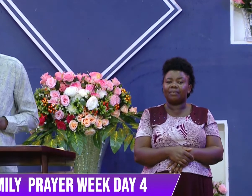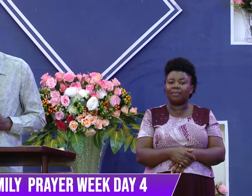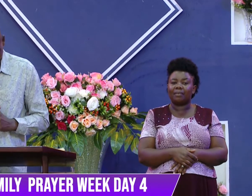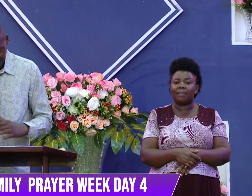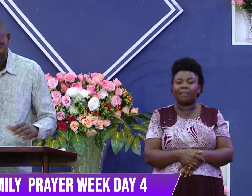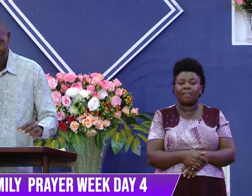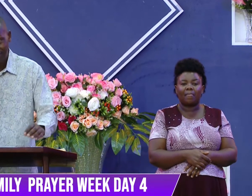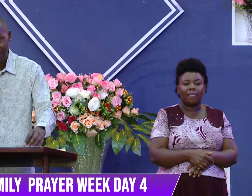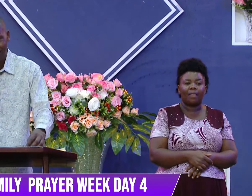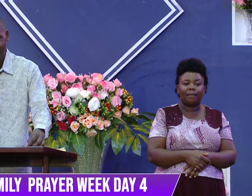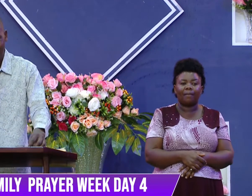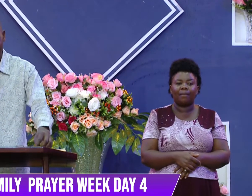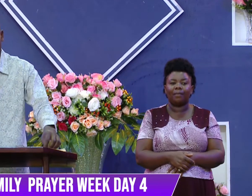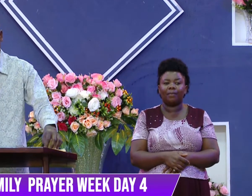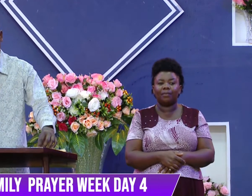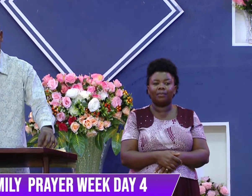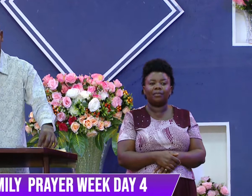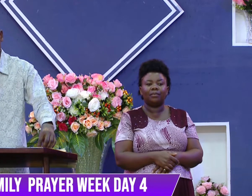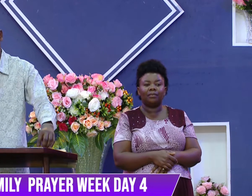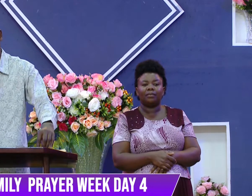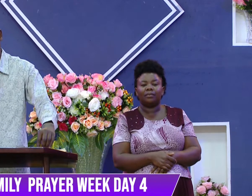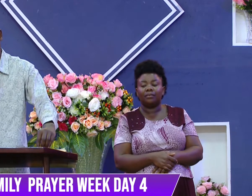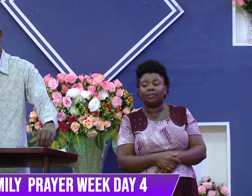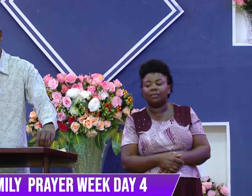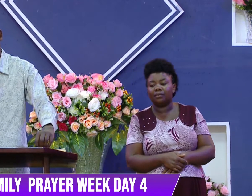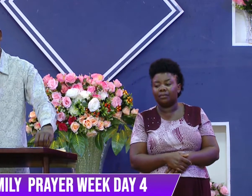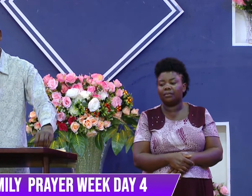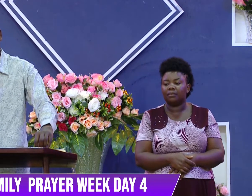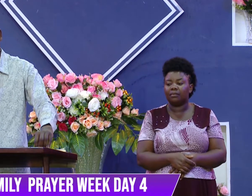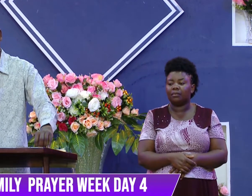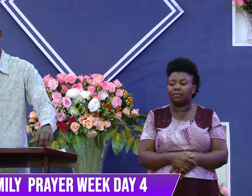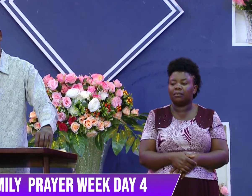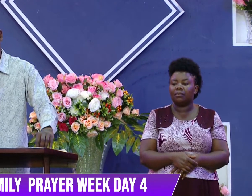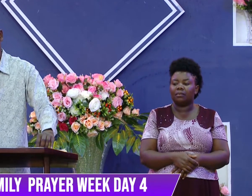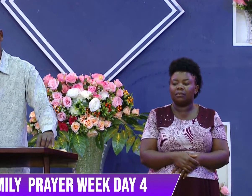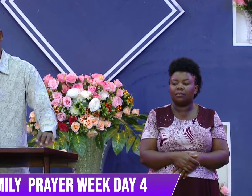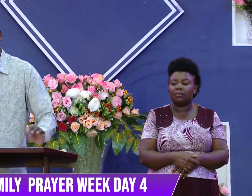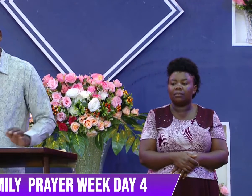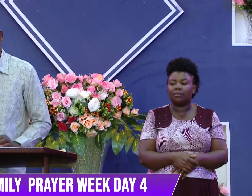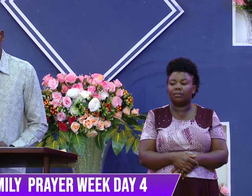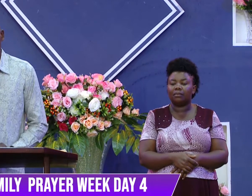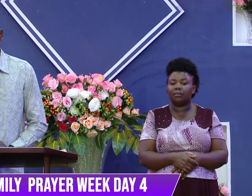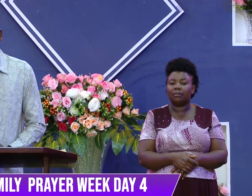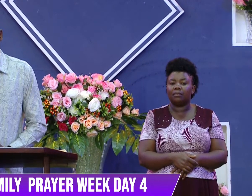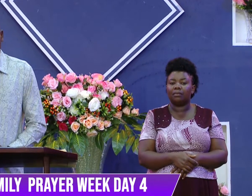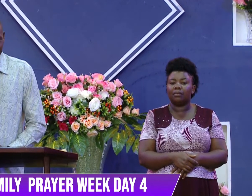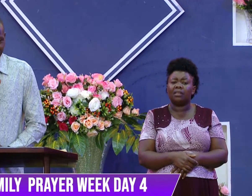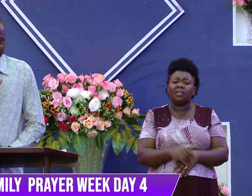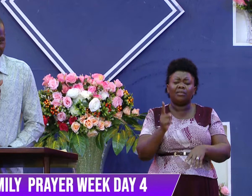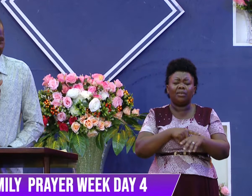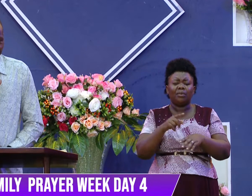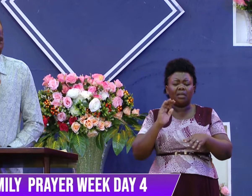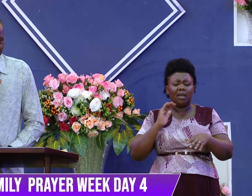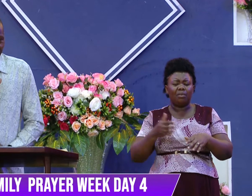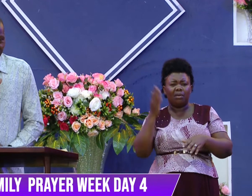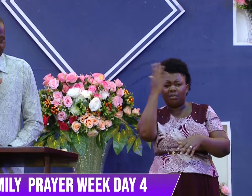the mouth of a pig, likewise to a beautiful woman without counsel. Ne bw'oba mulungi,